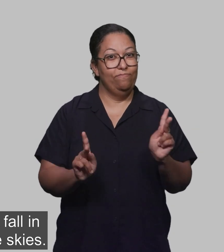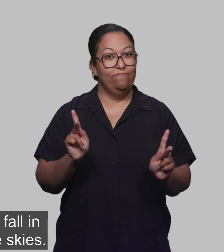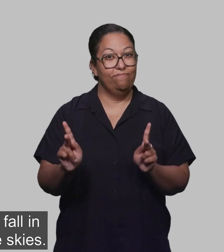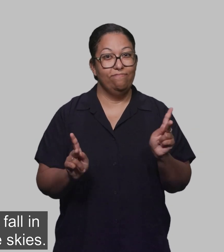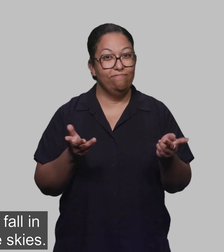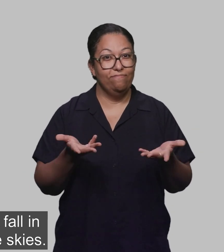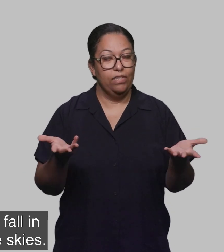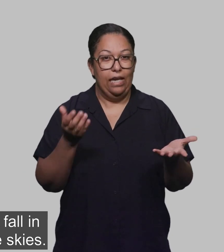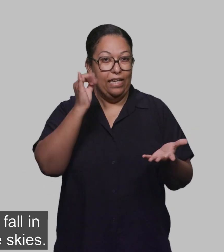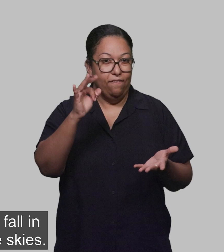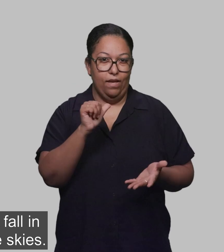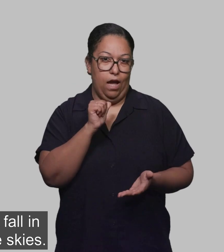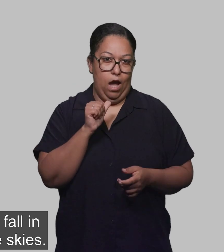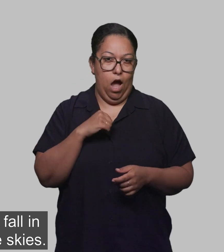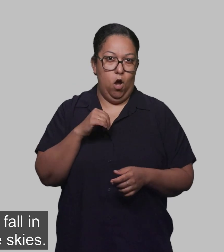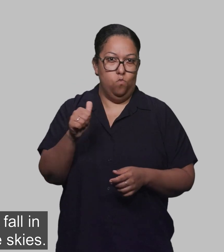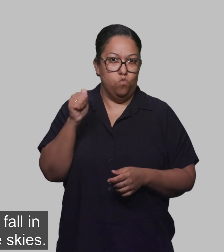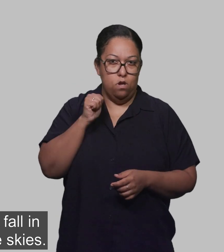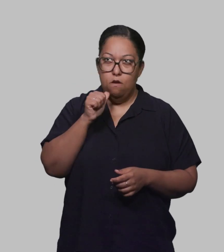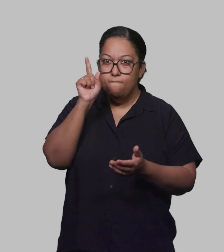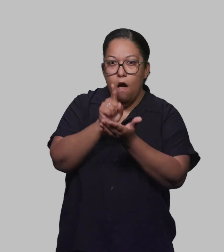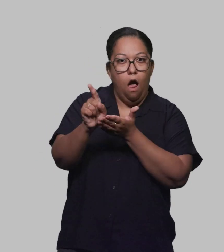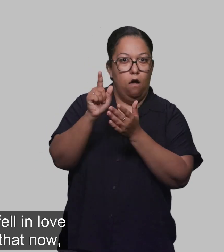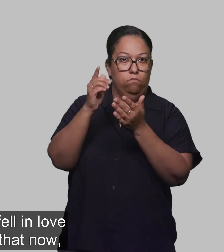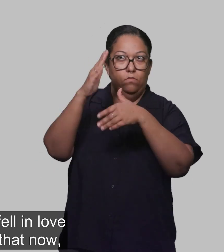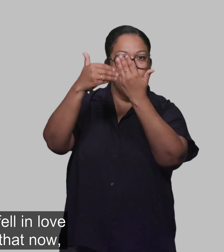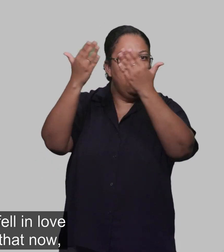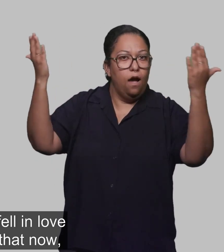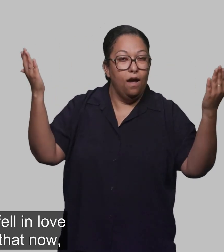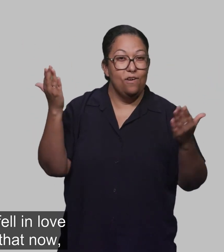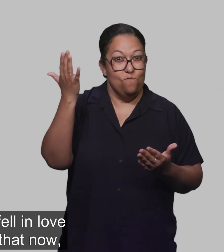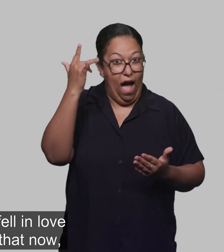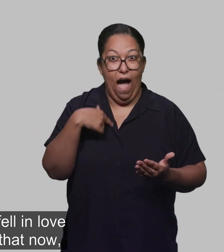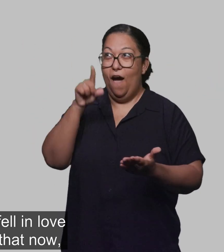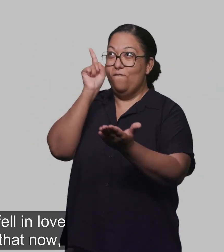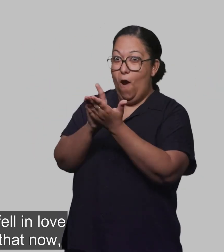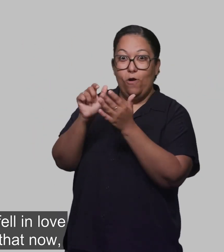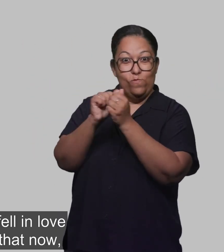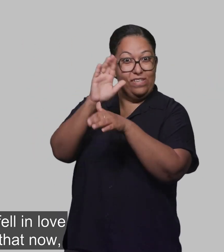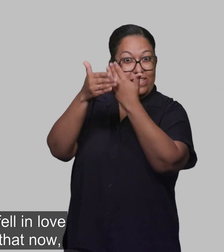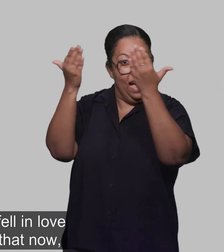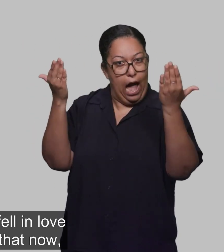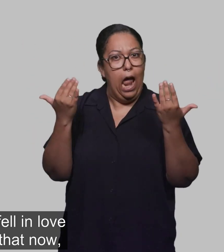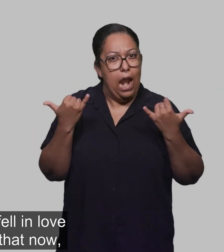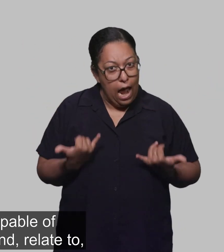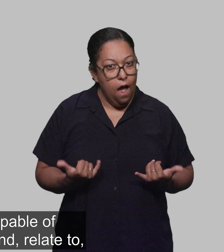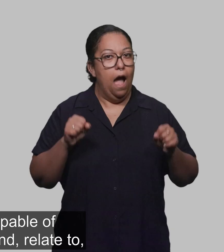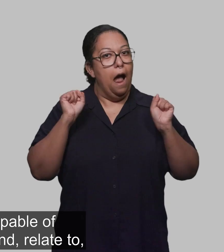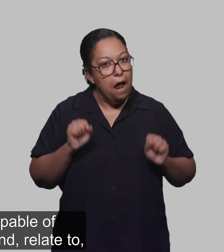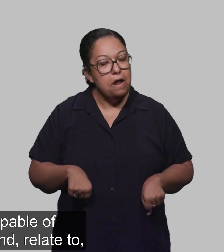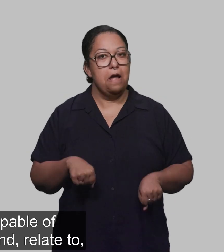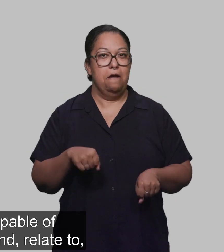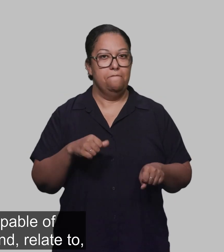I wouldn't fall in love with the skies. It is because I fell in love with the skies that now,